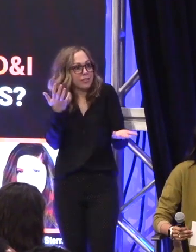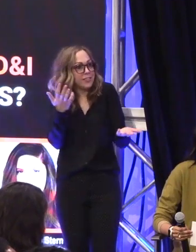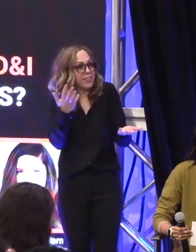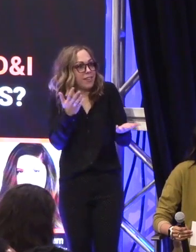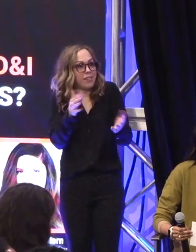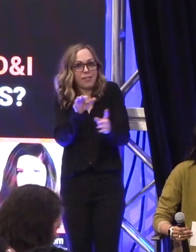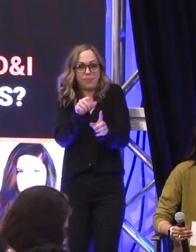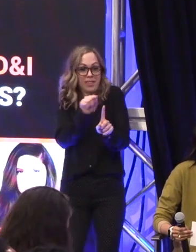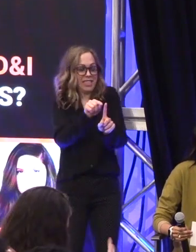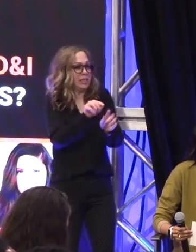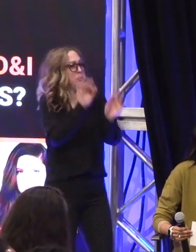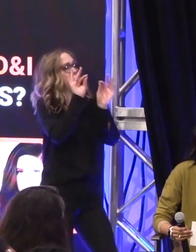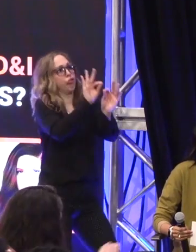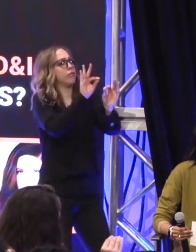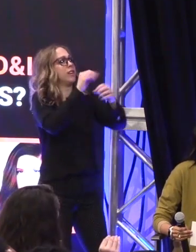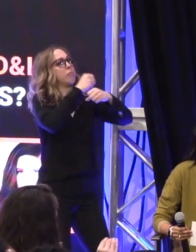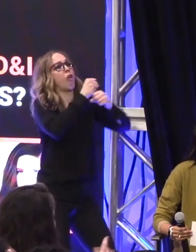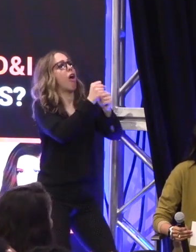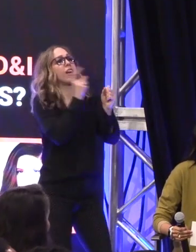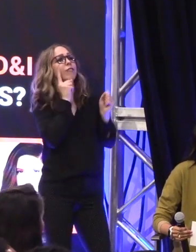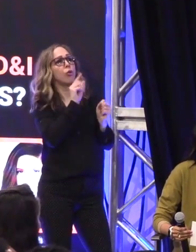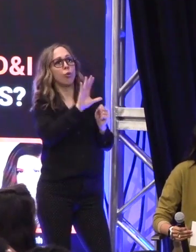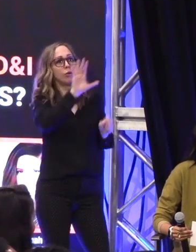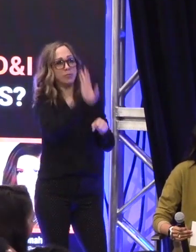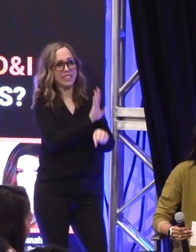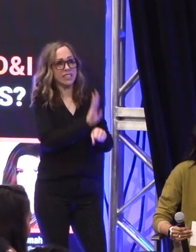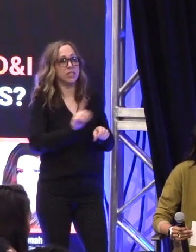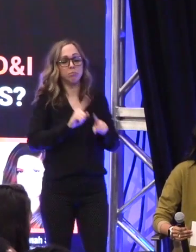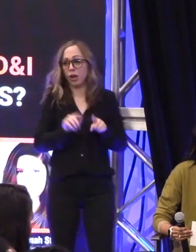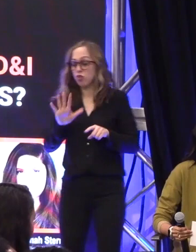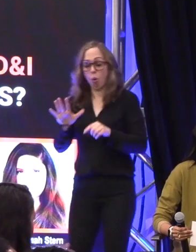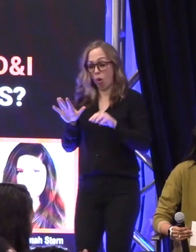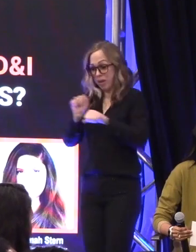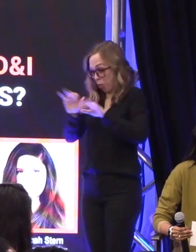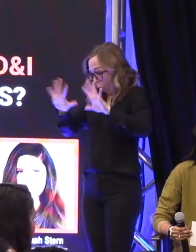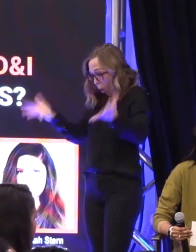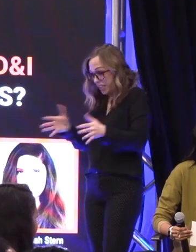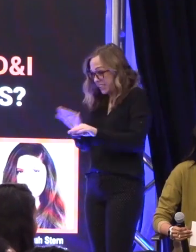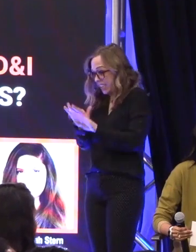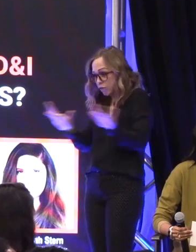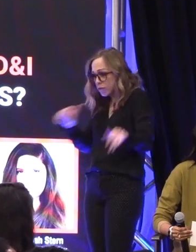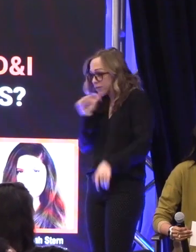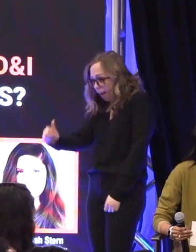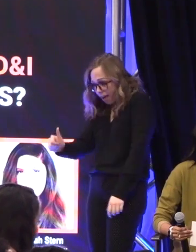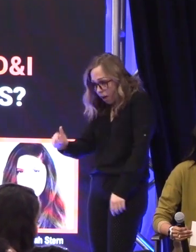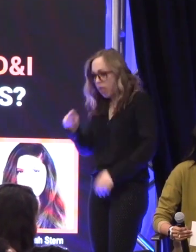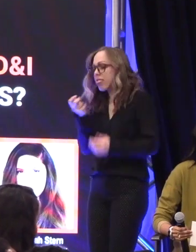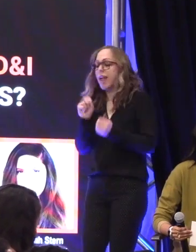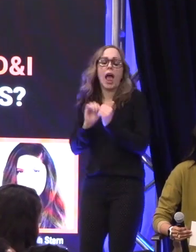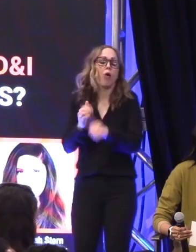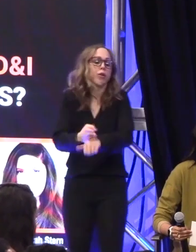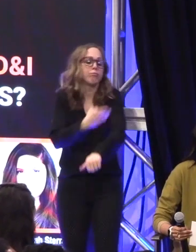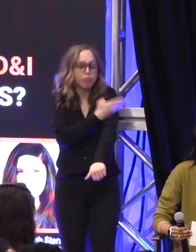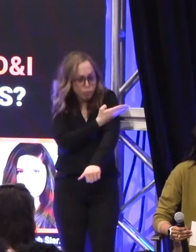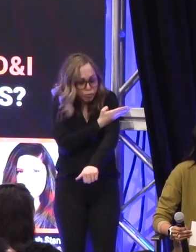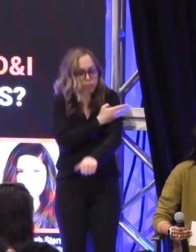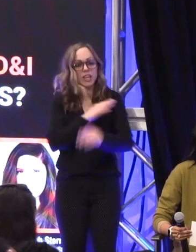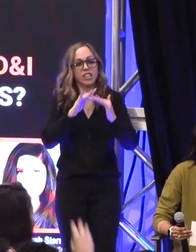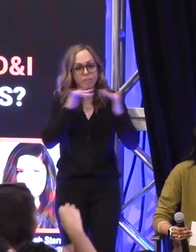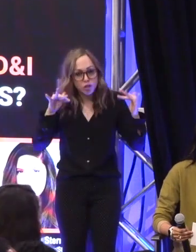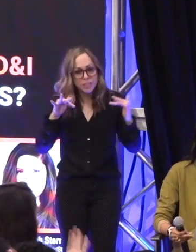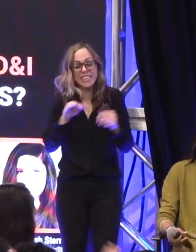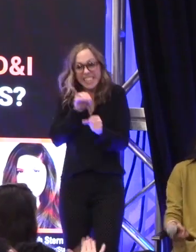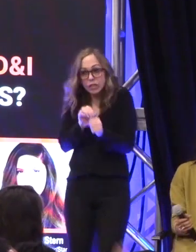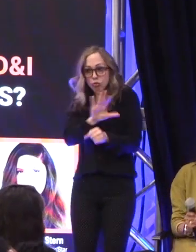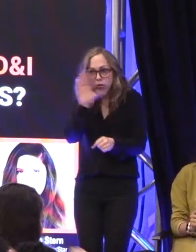suboptimal products for your business because you don't have that diversity in-house. And if you're not investing in improving the diversity in